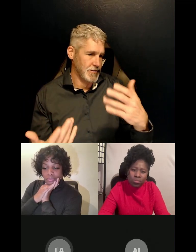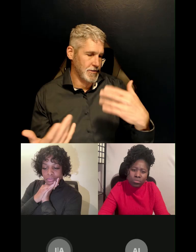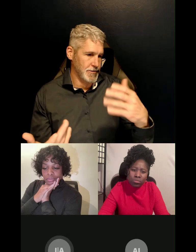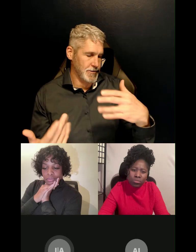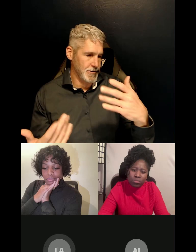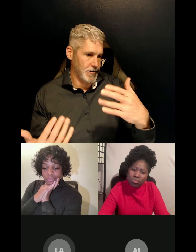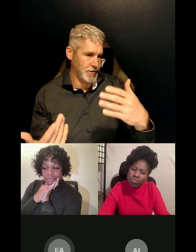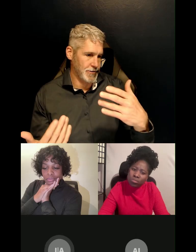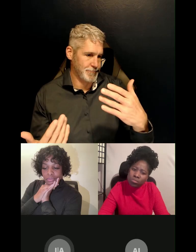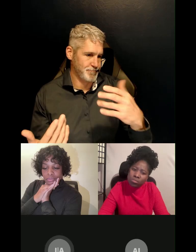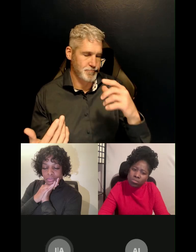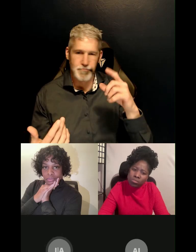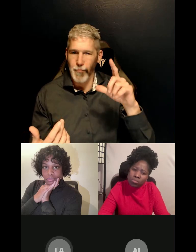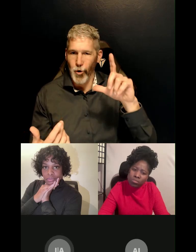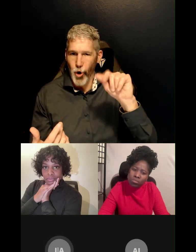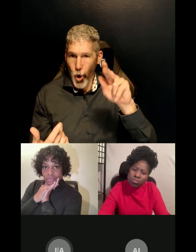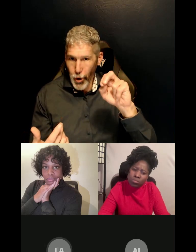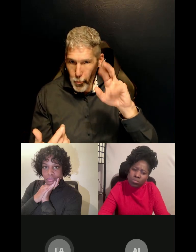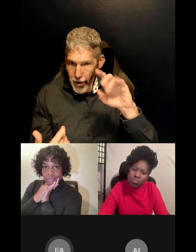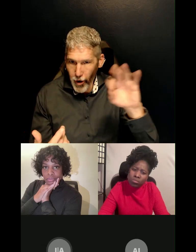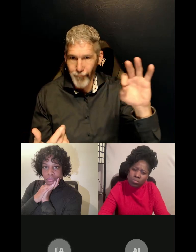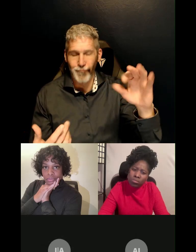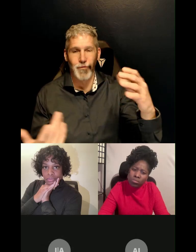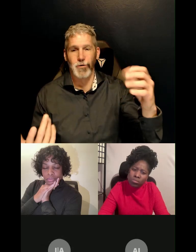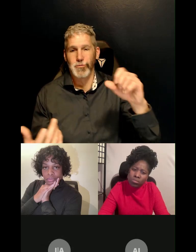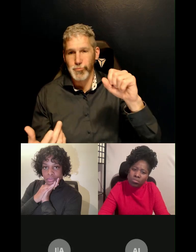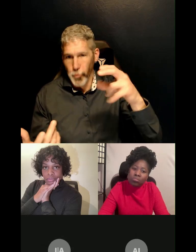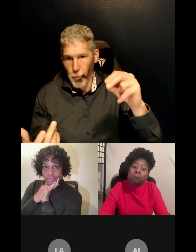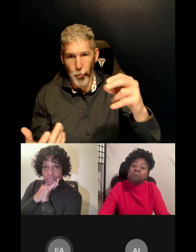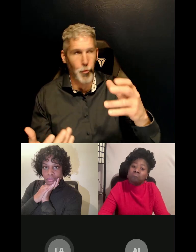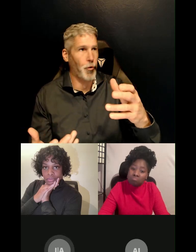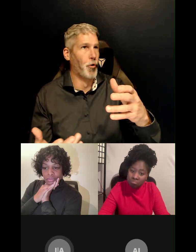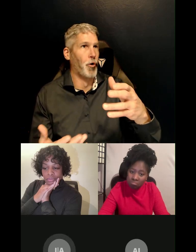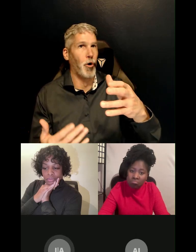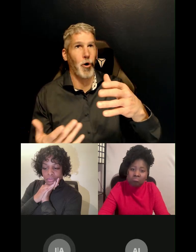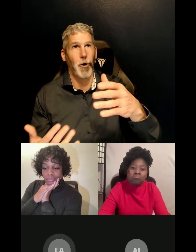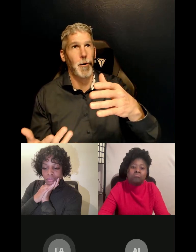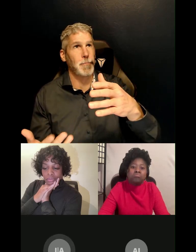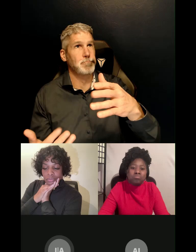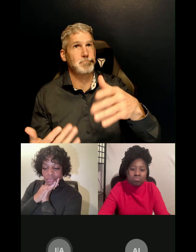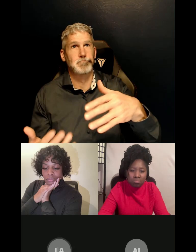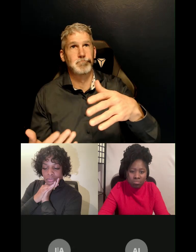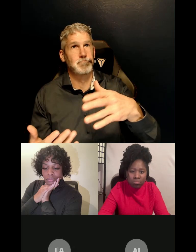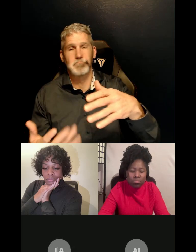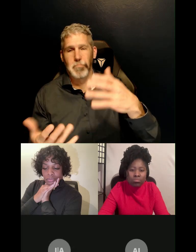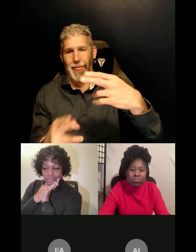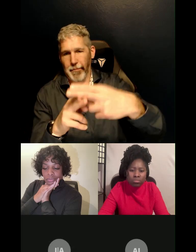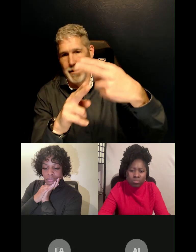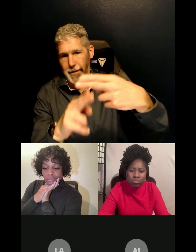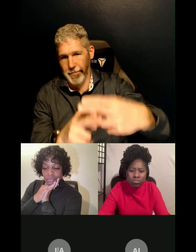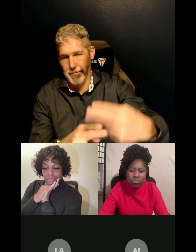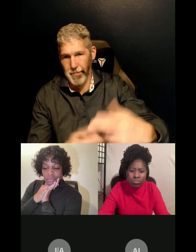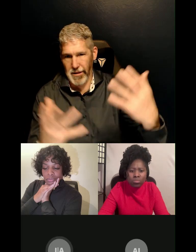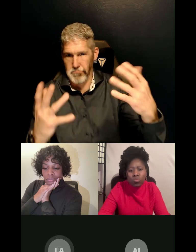For example, Marley Matlin. Who else? Lauren